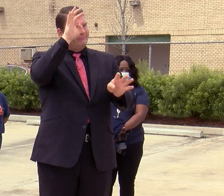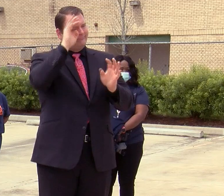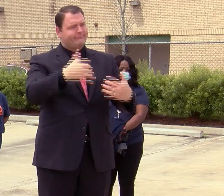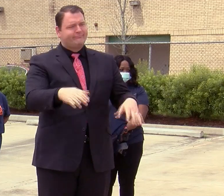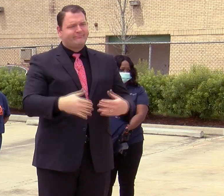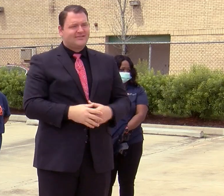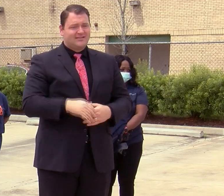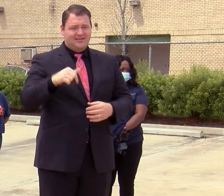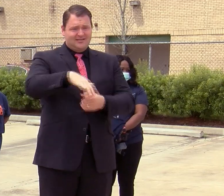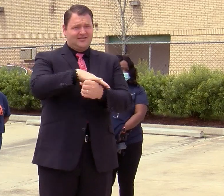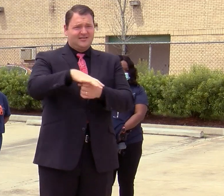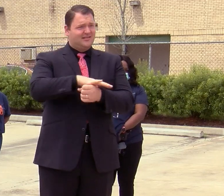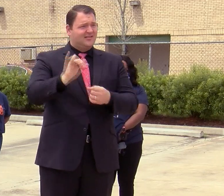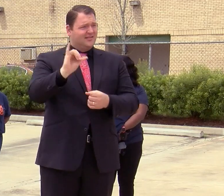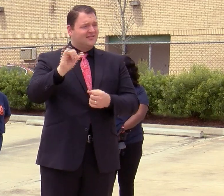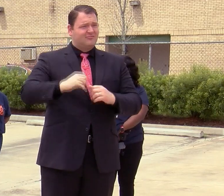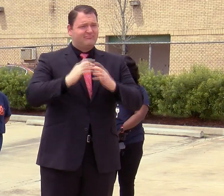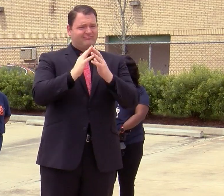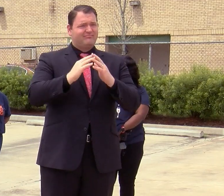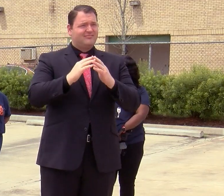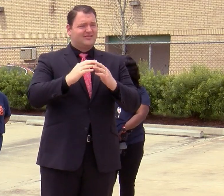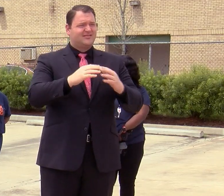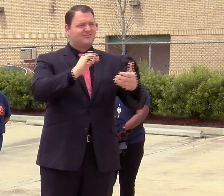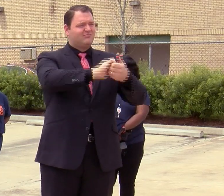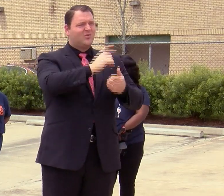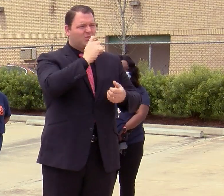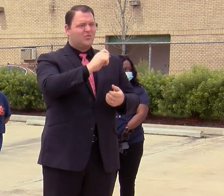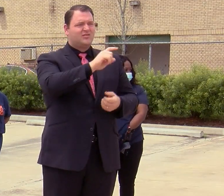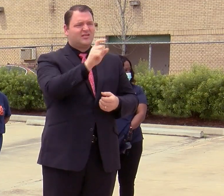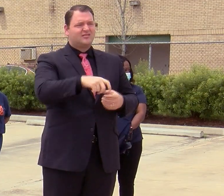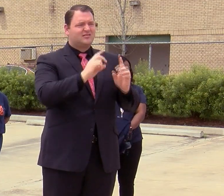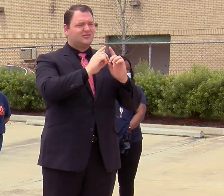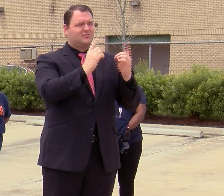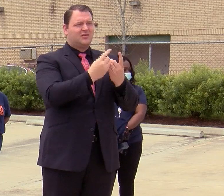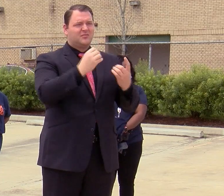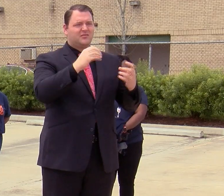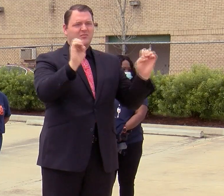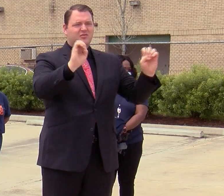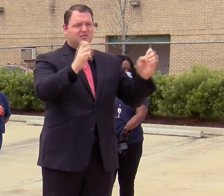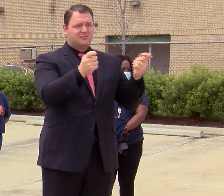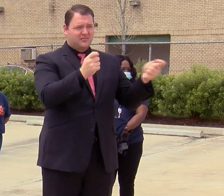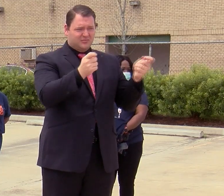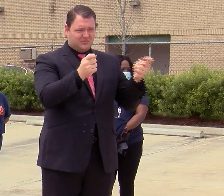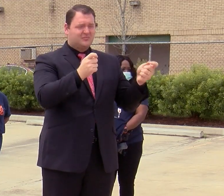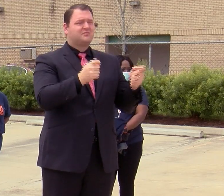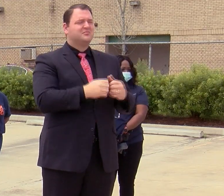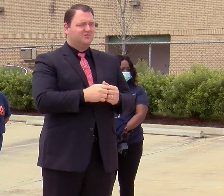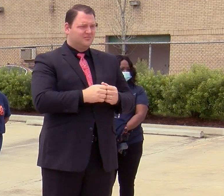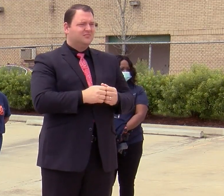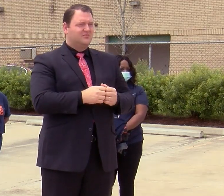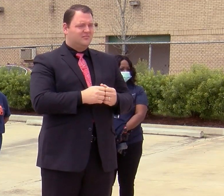site that's also been stood up in collaboration with the Texas Department of Emergency Management, and NEMKID is over that,